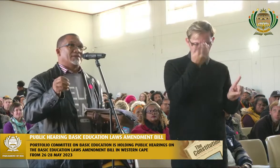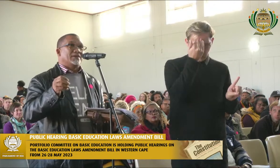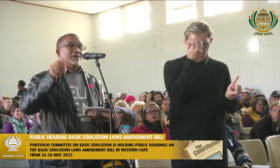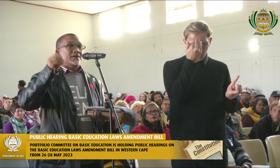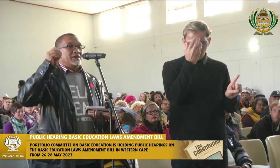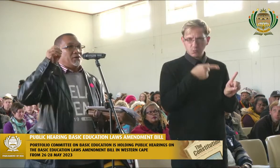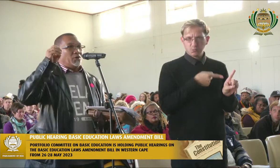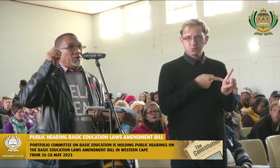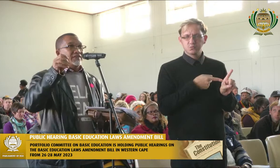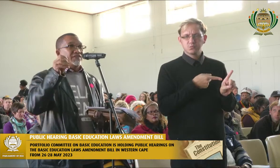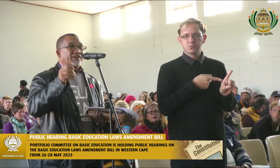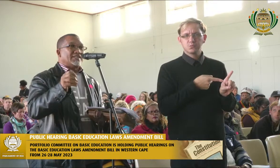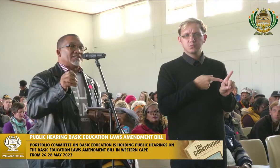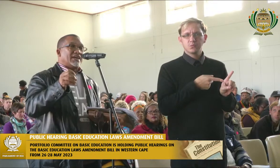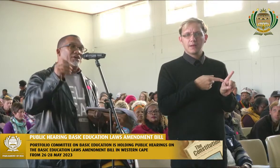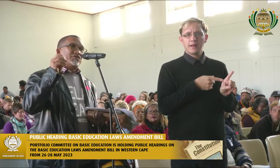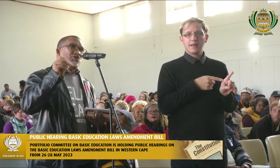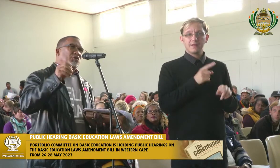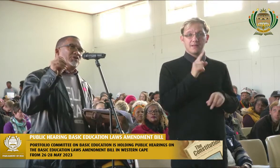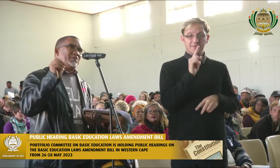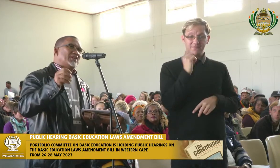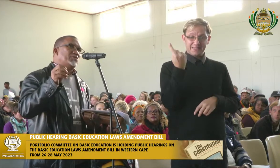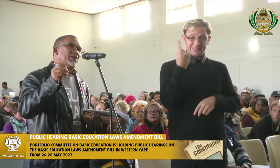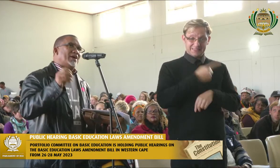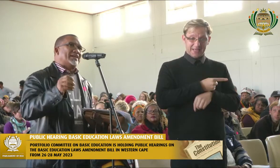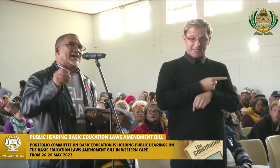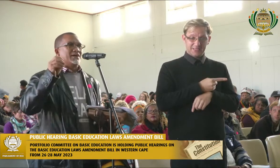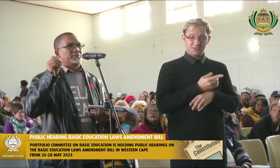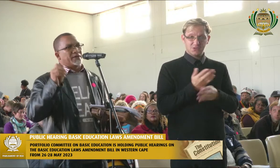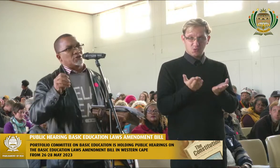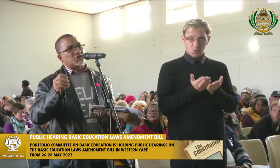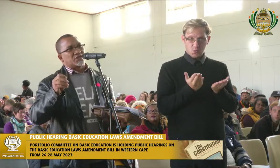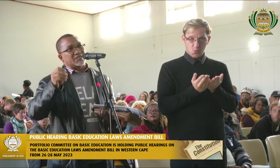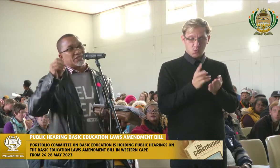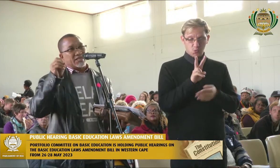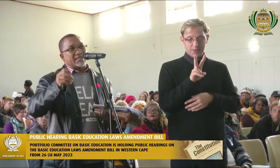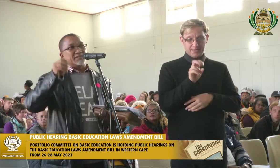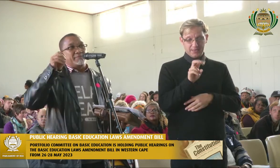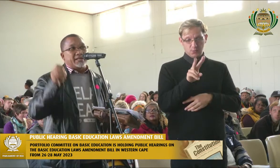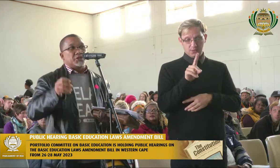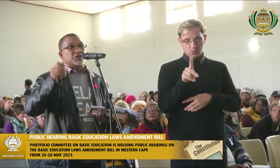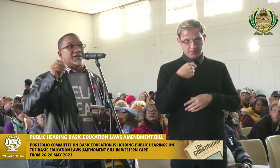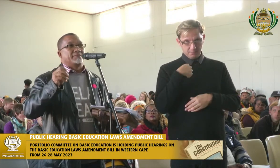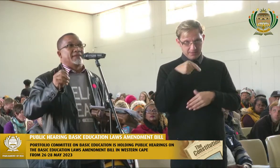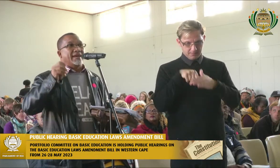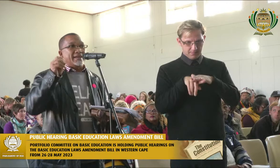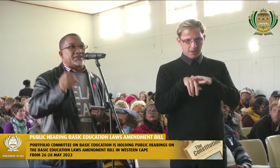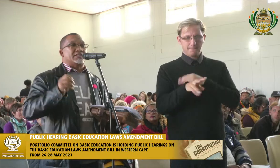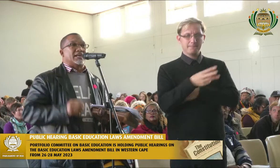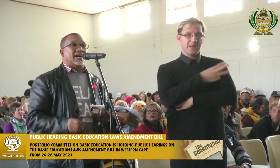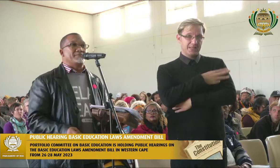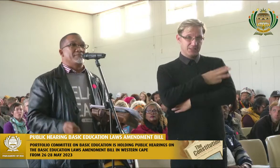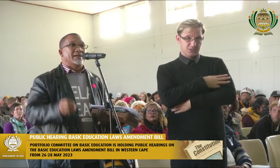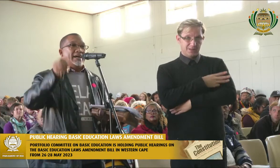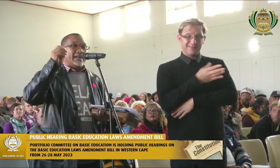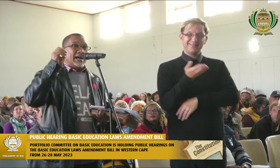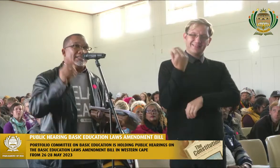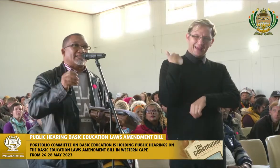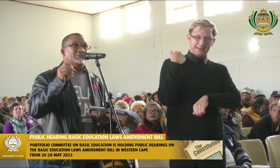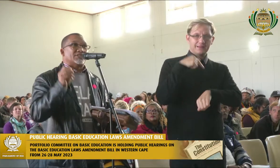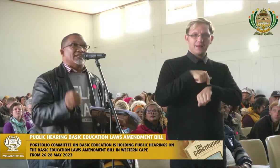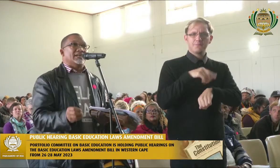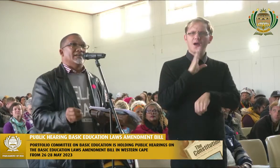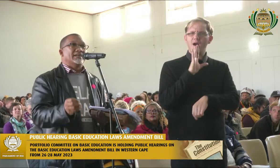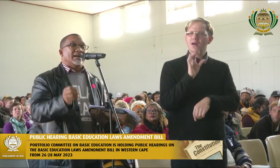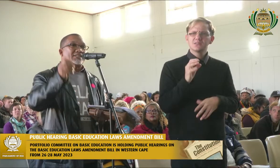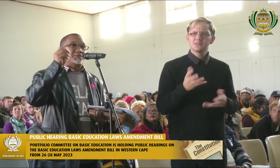that. On the first day of school 2021, I approached the circuit manager at the time and I